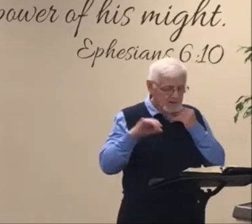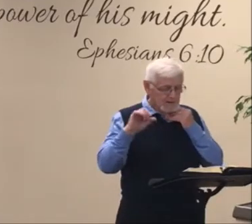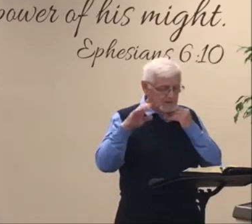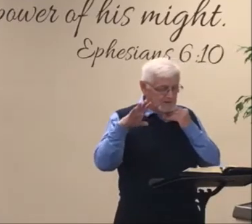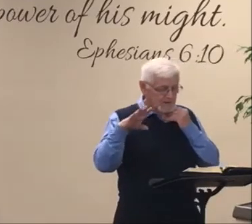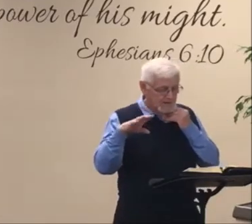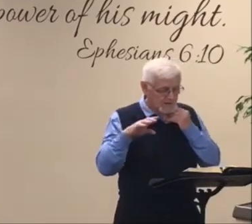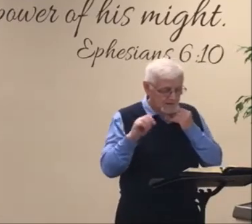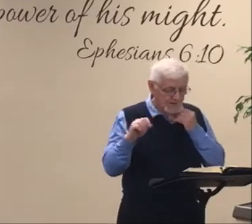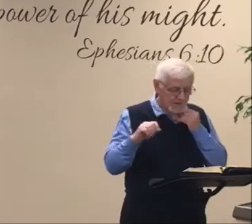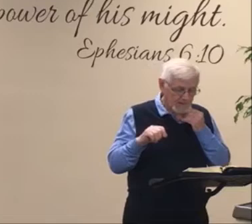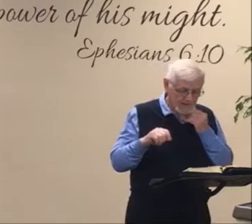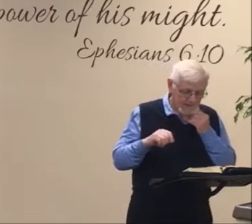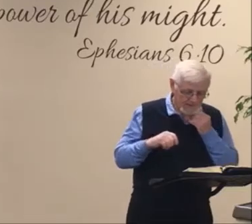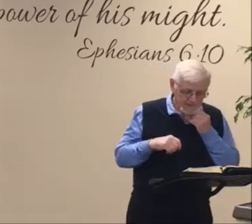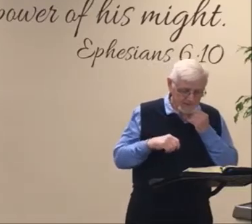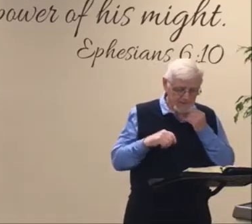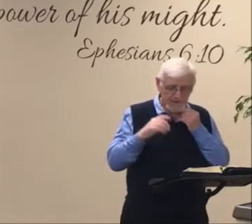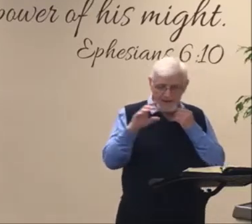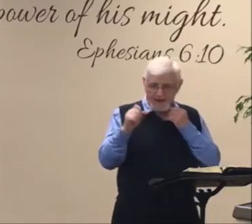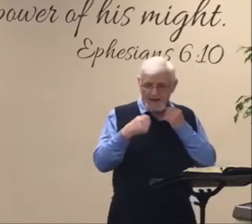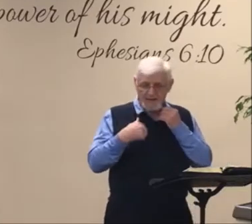some sheep. I know a thing or two about sheep.